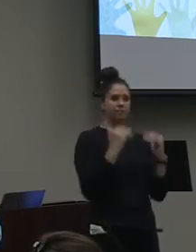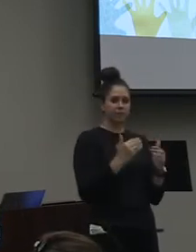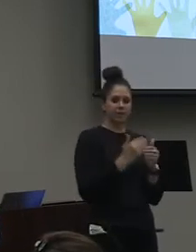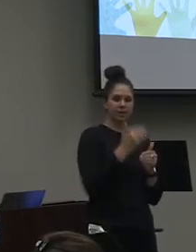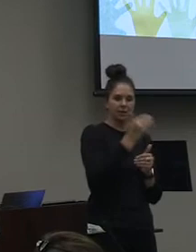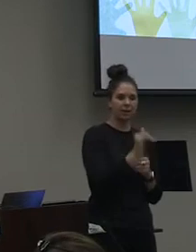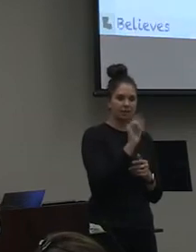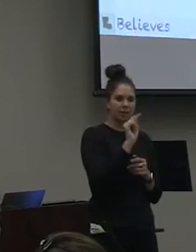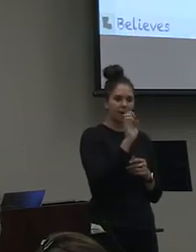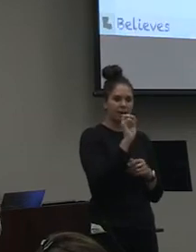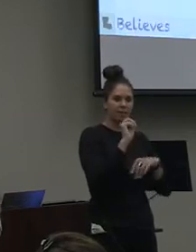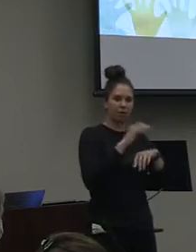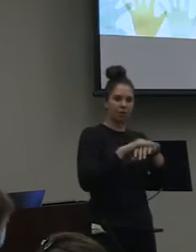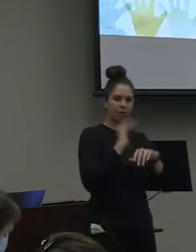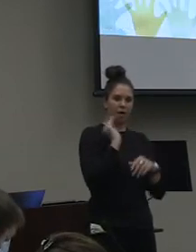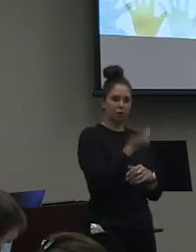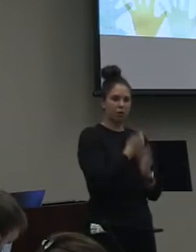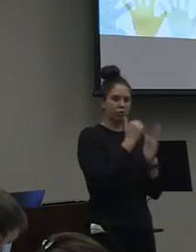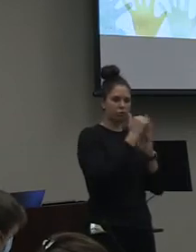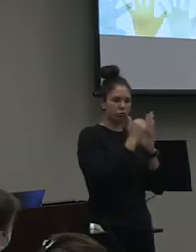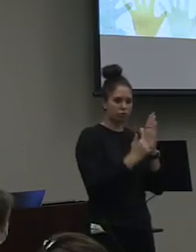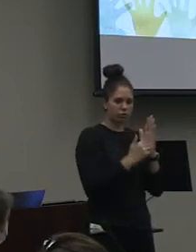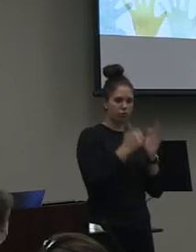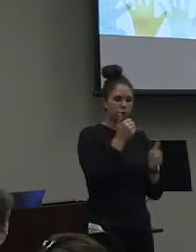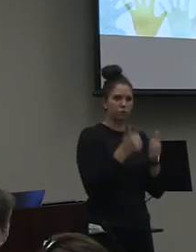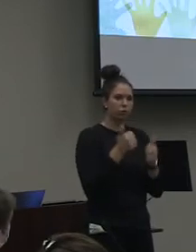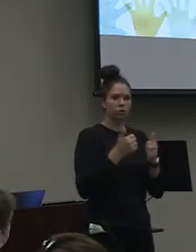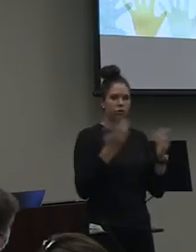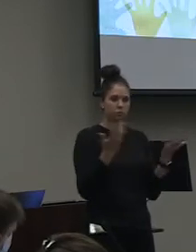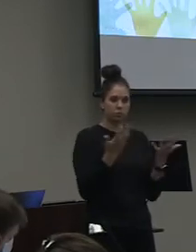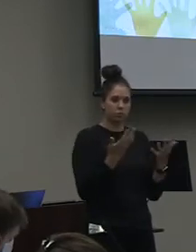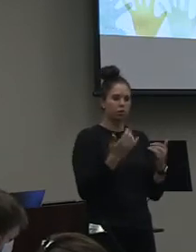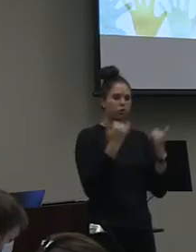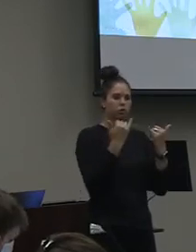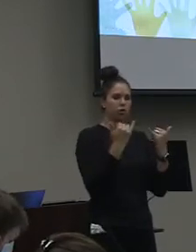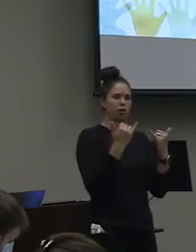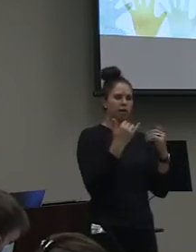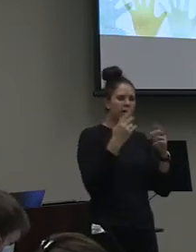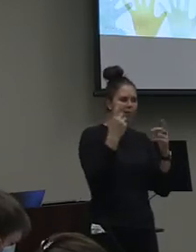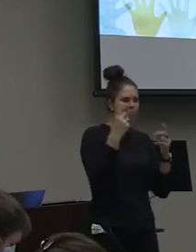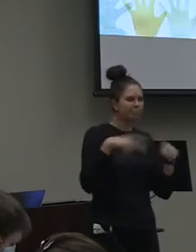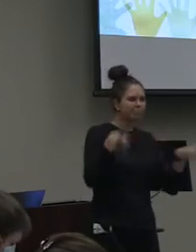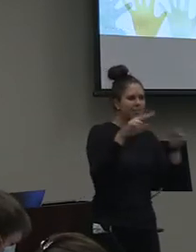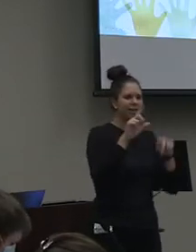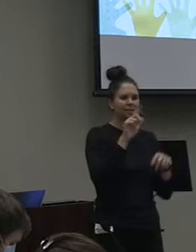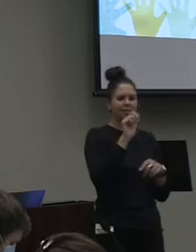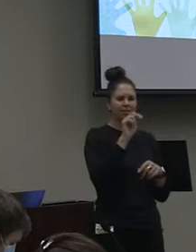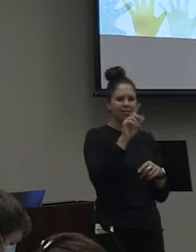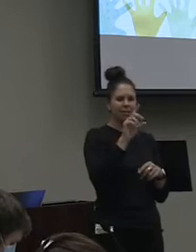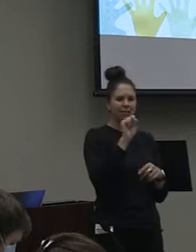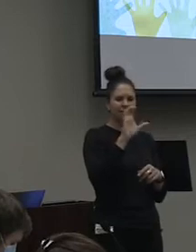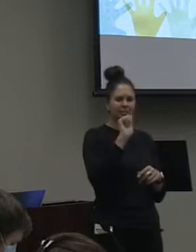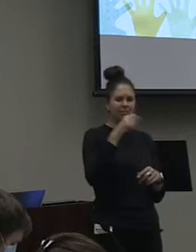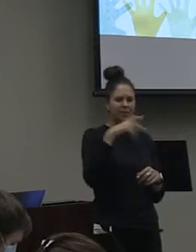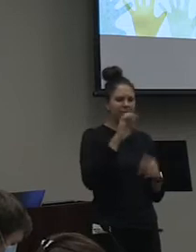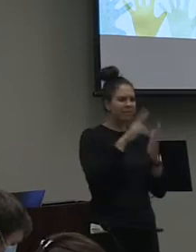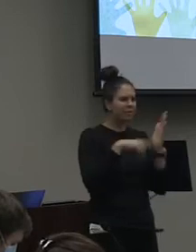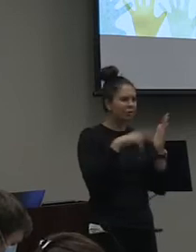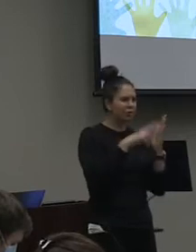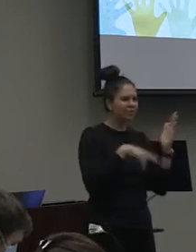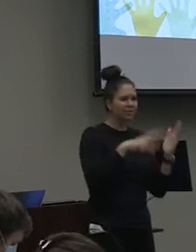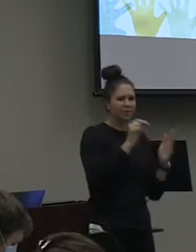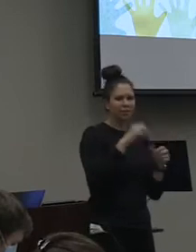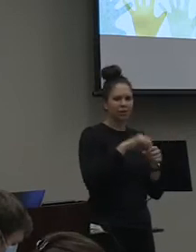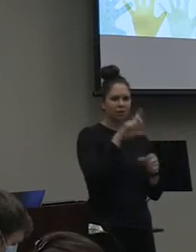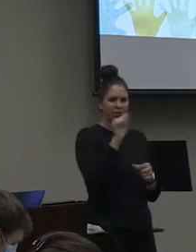next item on our agenda, which is the current landscape of literacy in Louisiana. Do I have a